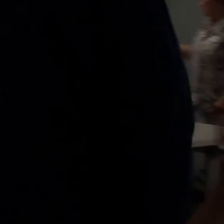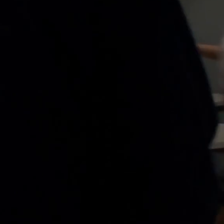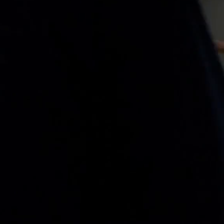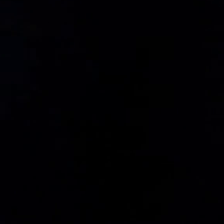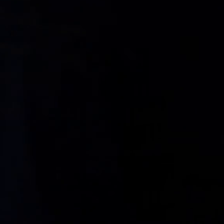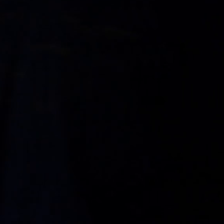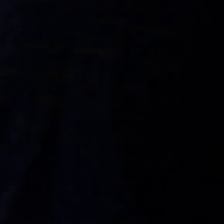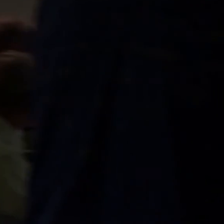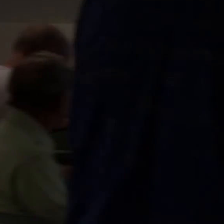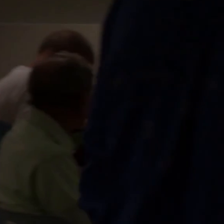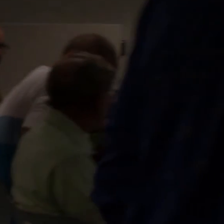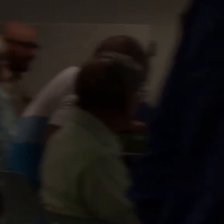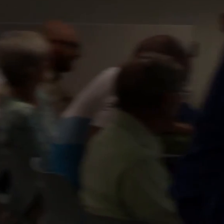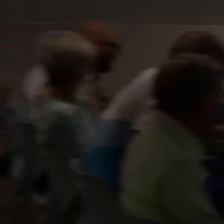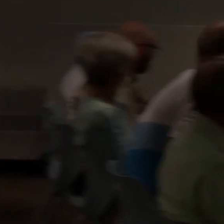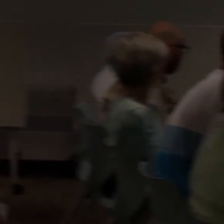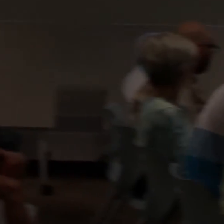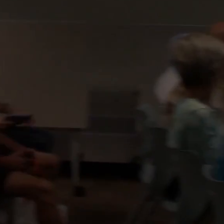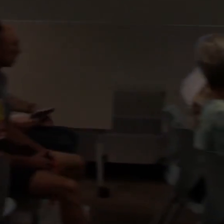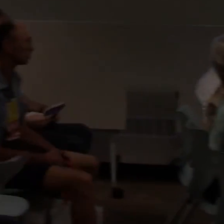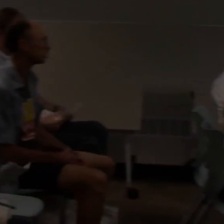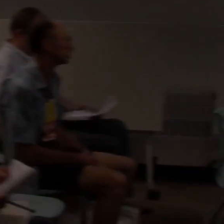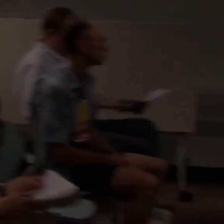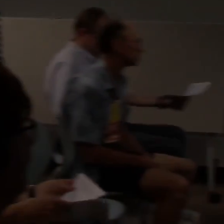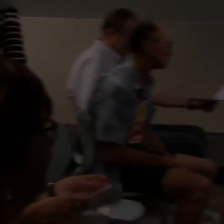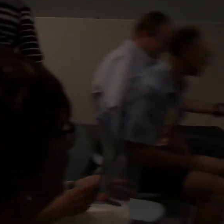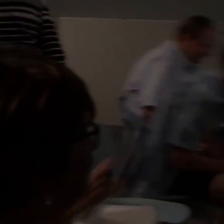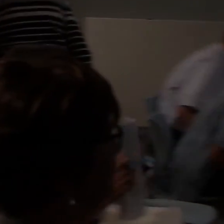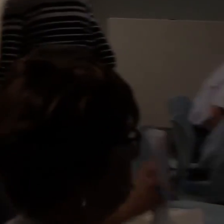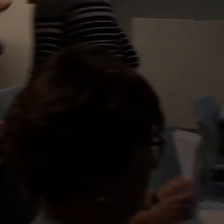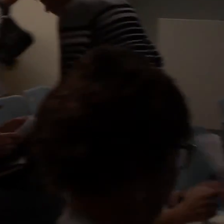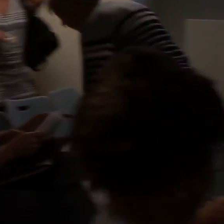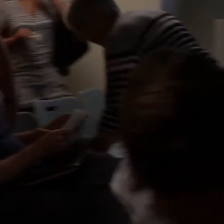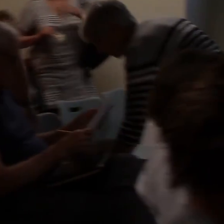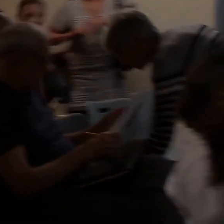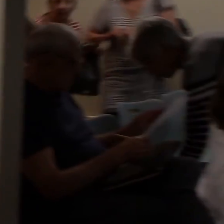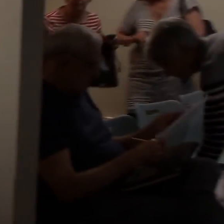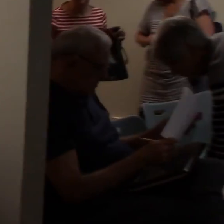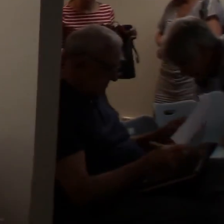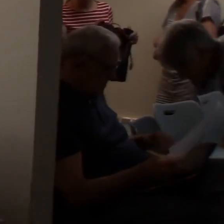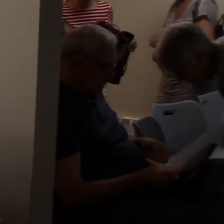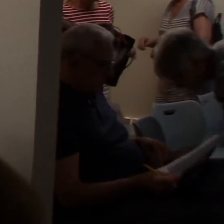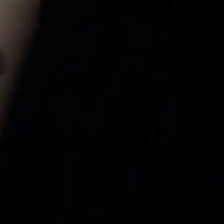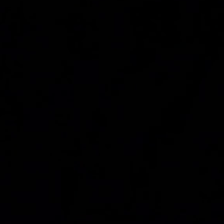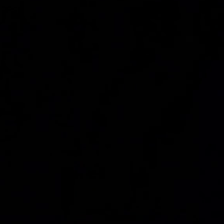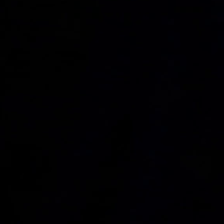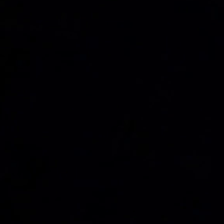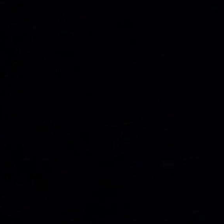Thank you, Michelle. And our voting